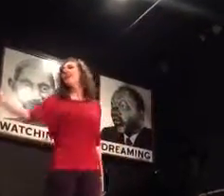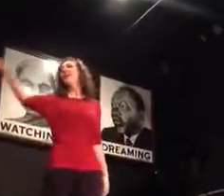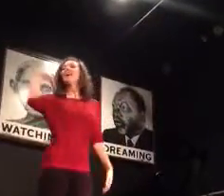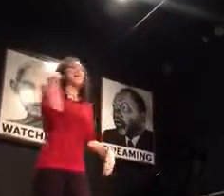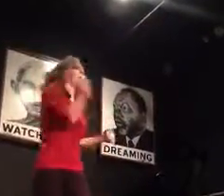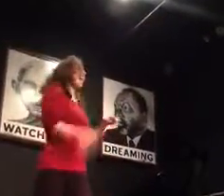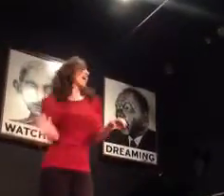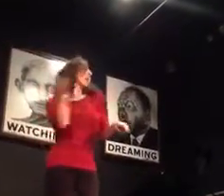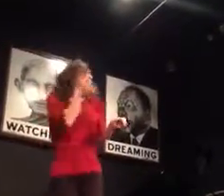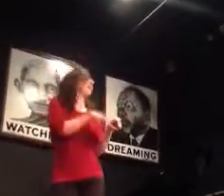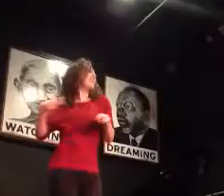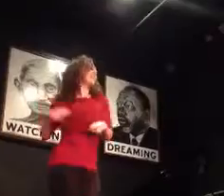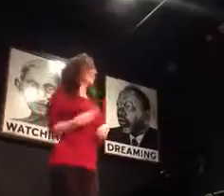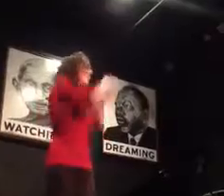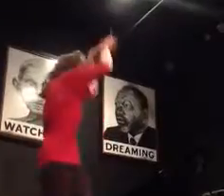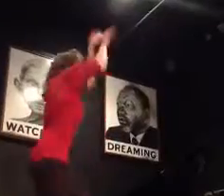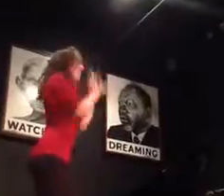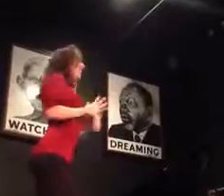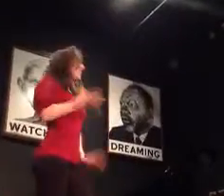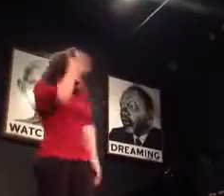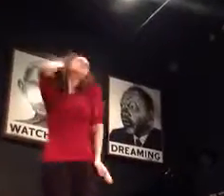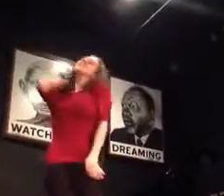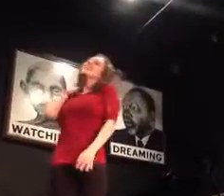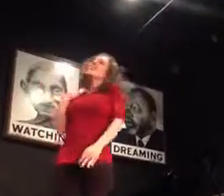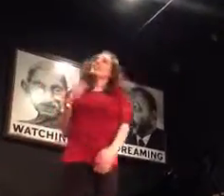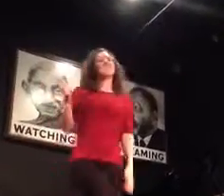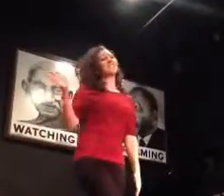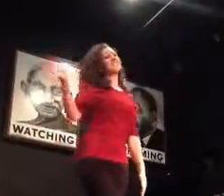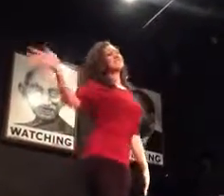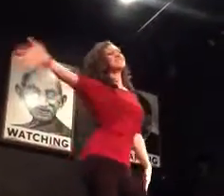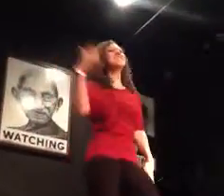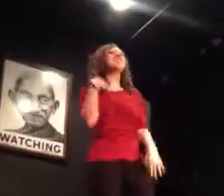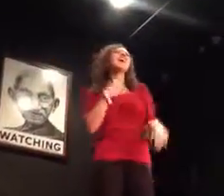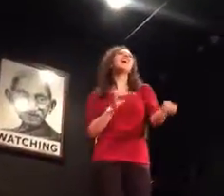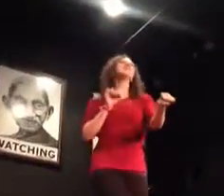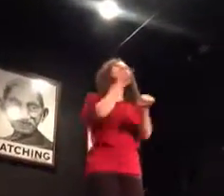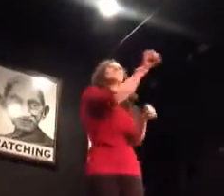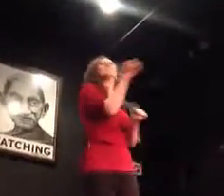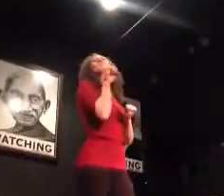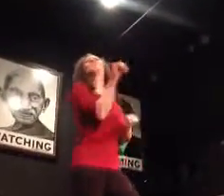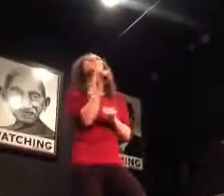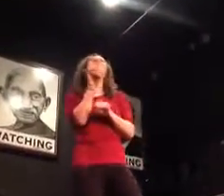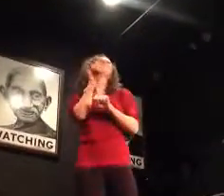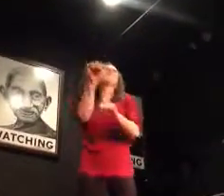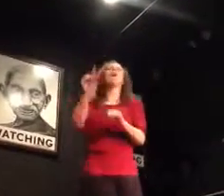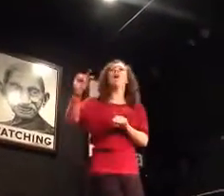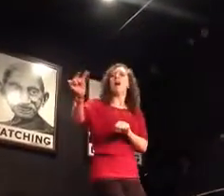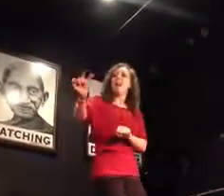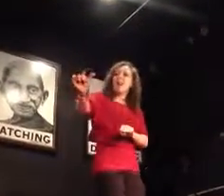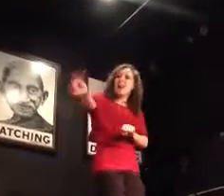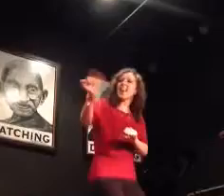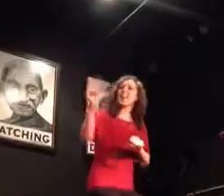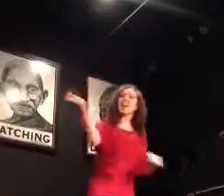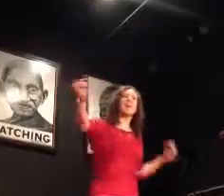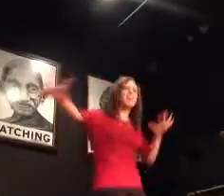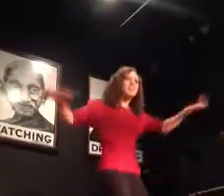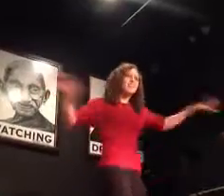that beep-beep. Running my head through my throat, bouncing on pretty foes. Body standing in the bed, yo. Moving next